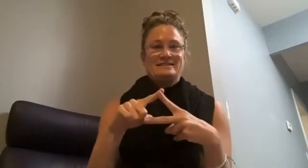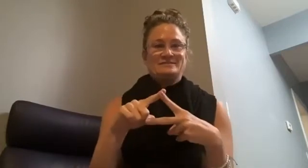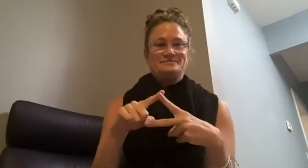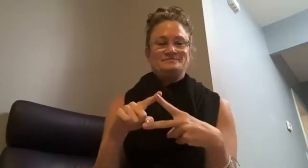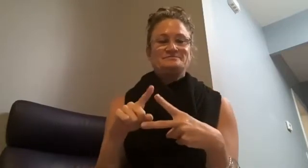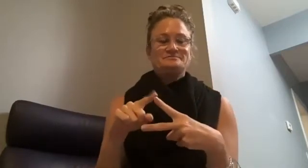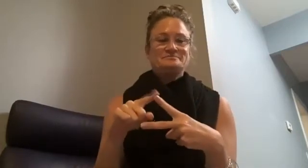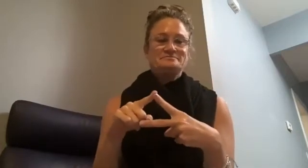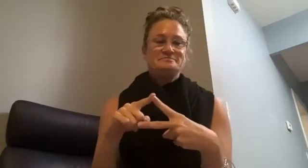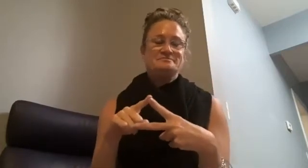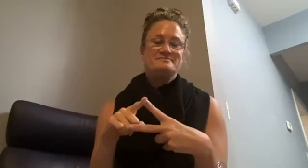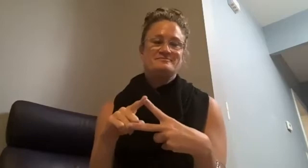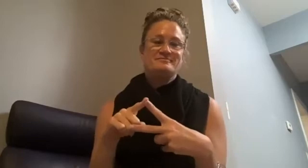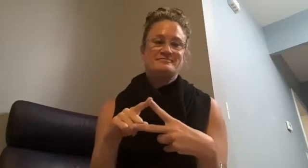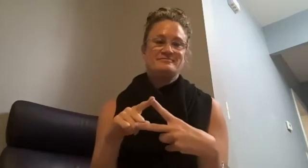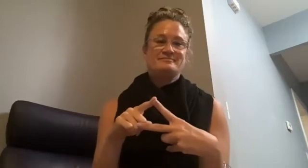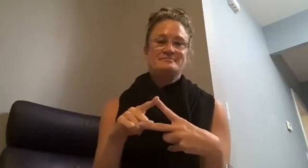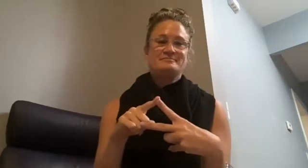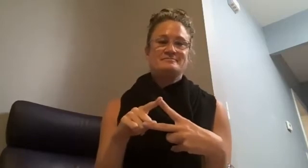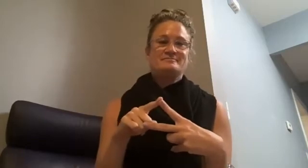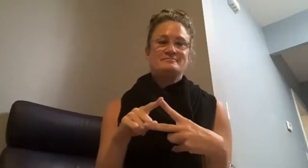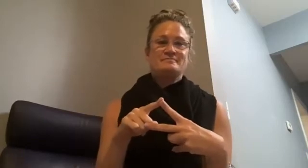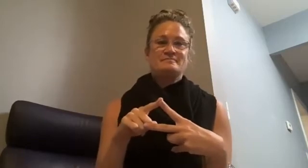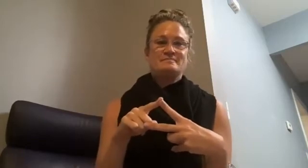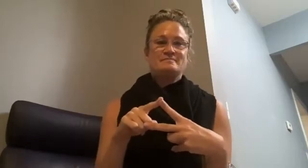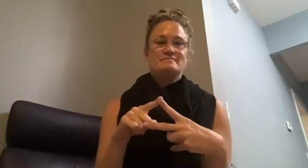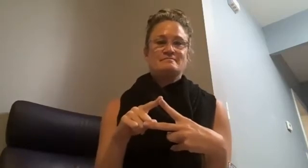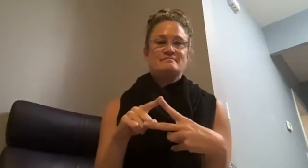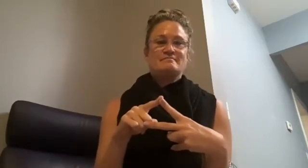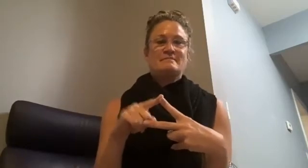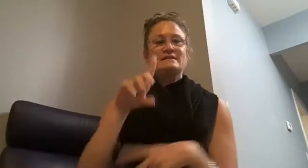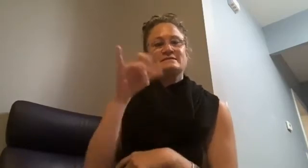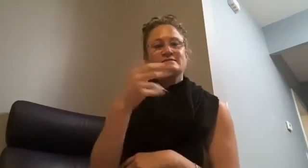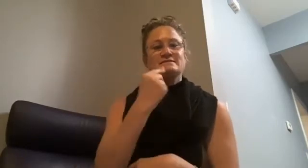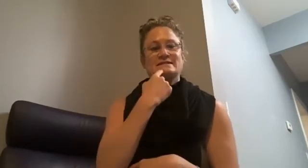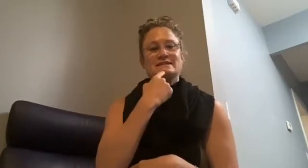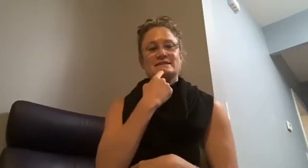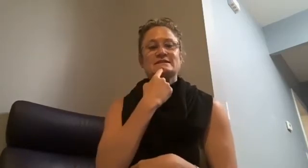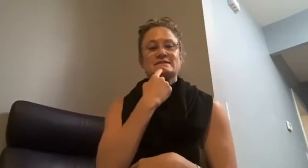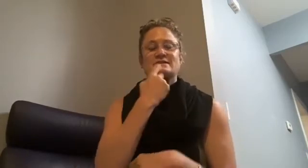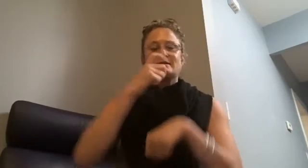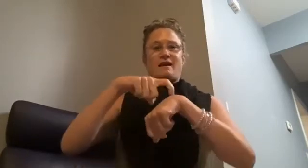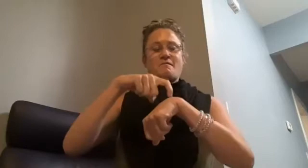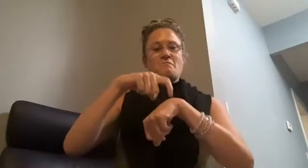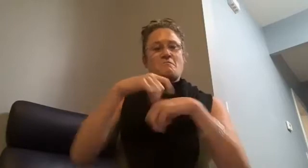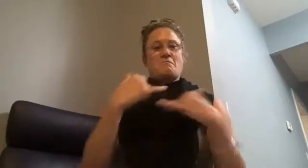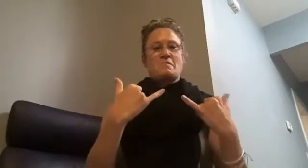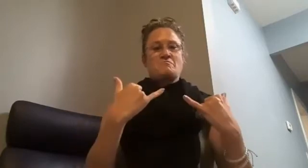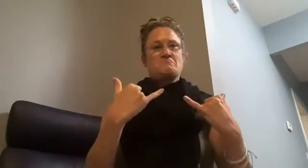I've had some really cool, like what Dustin said is this period of time has kind of afforded us a unique glimpse into